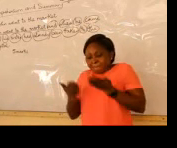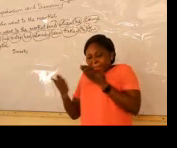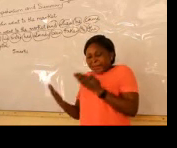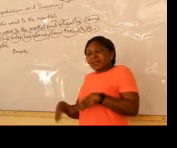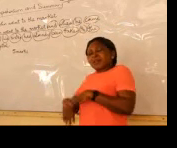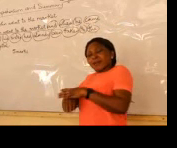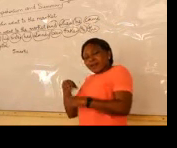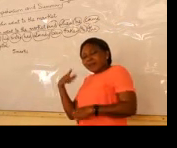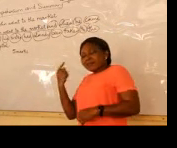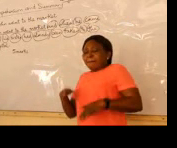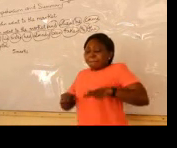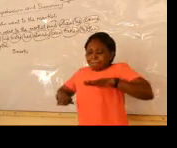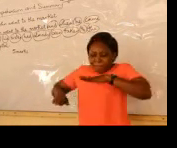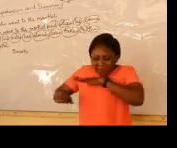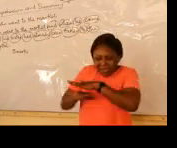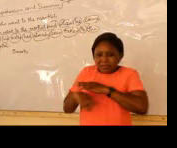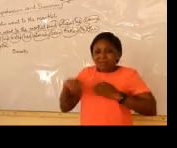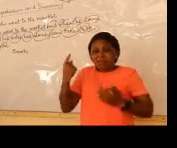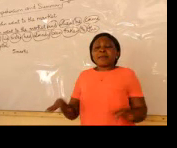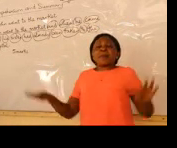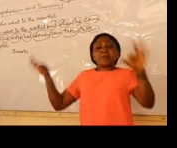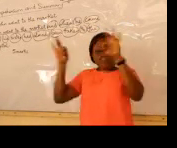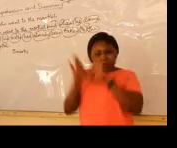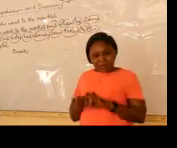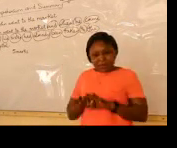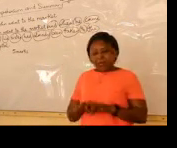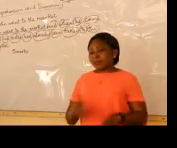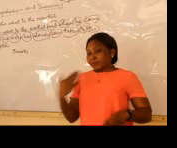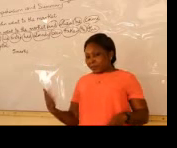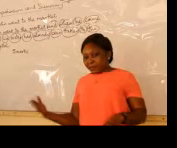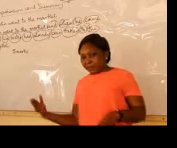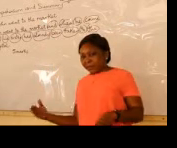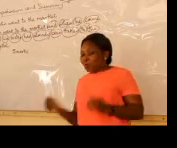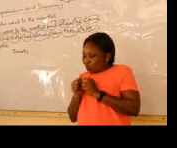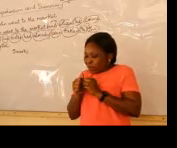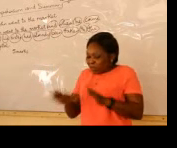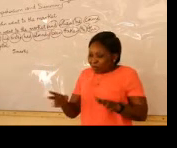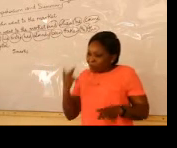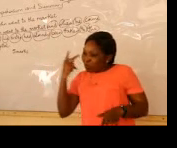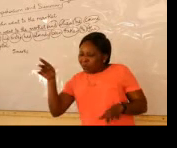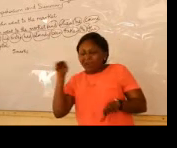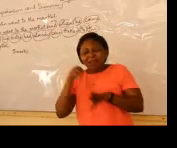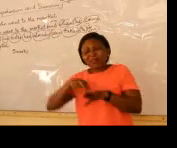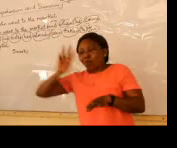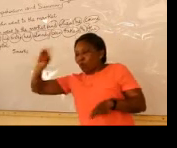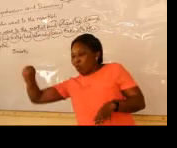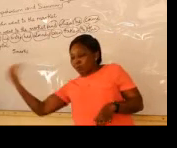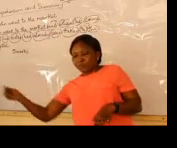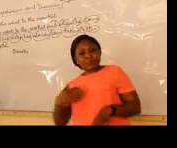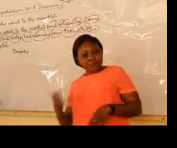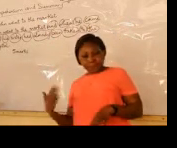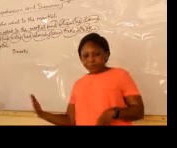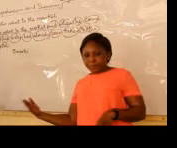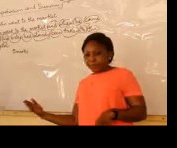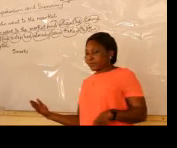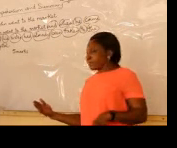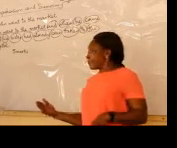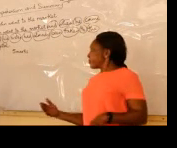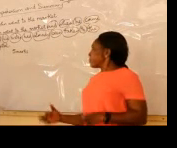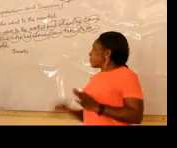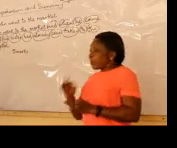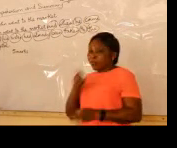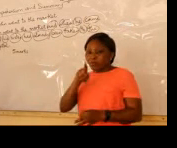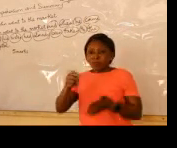information without paying attention to details. If you